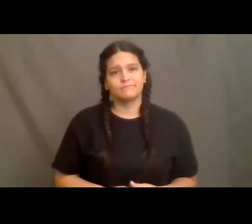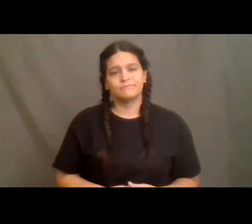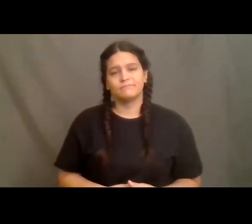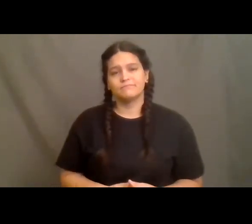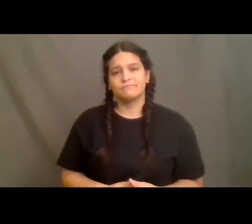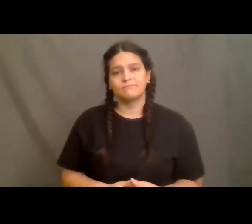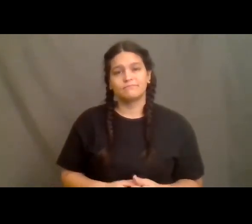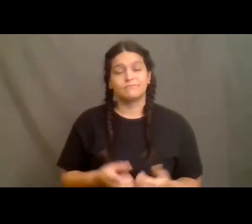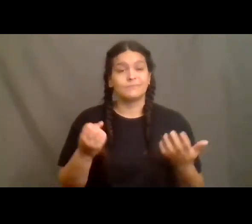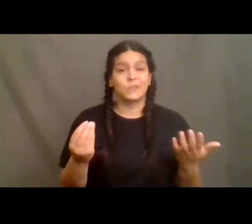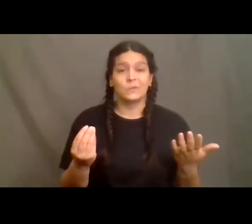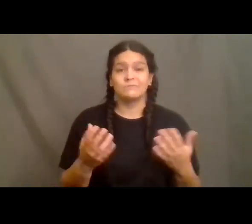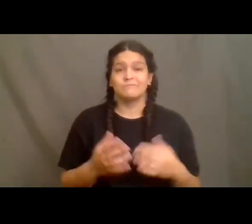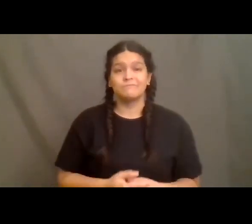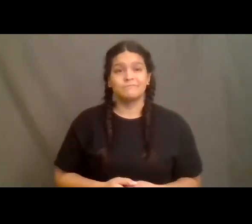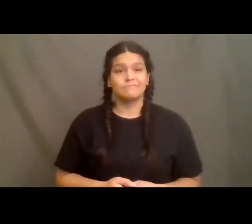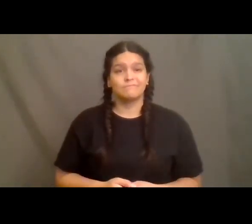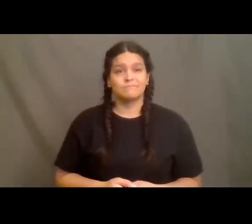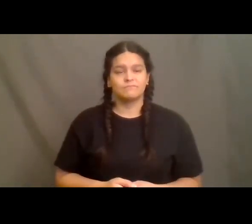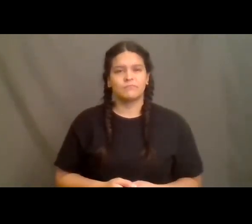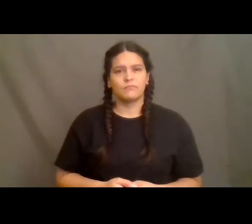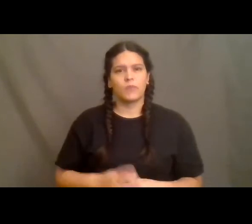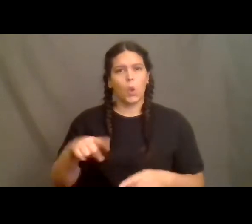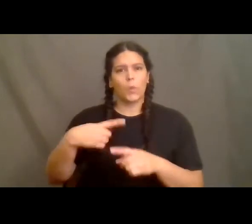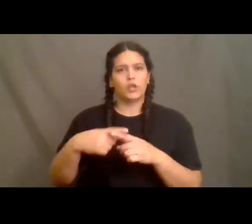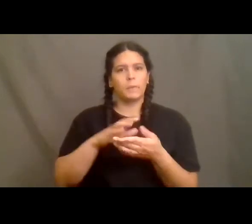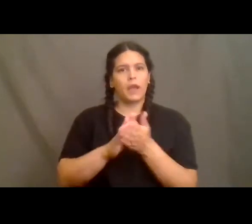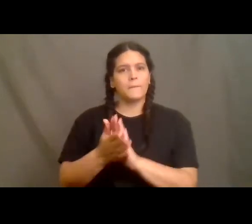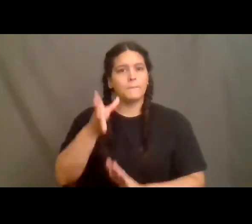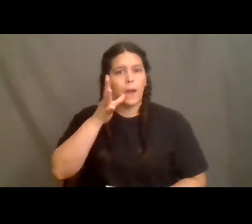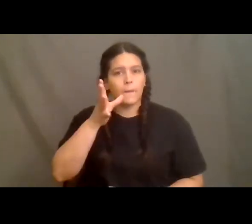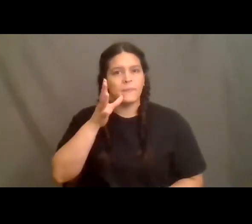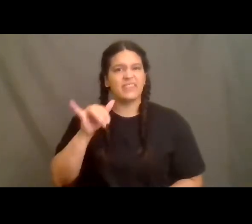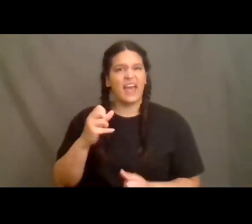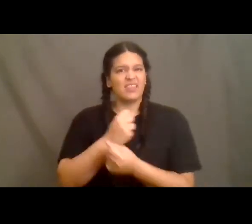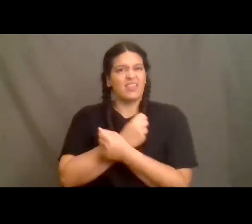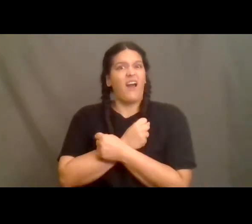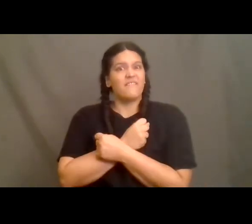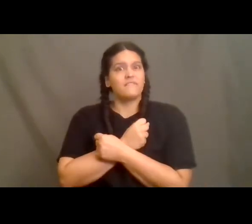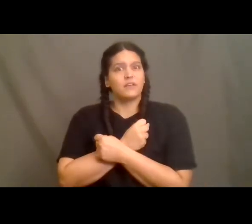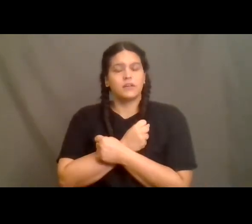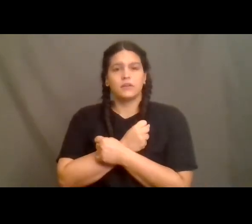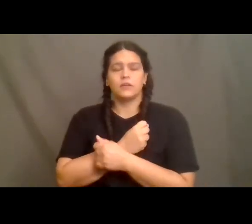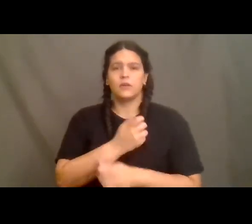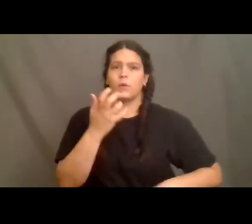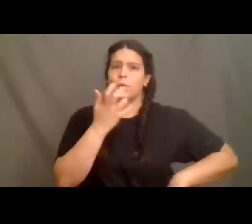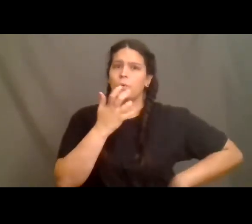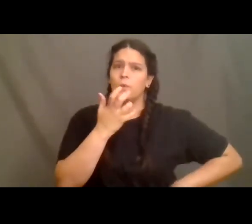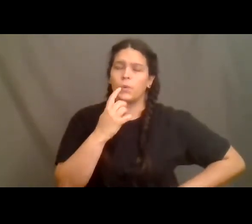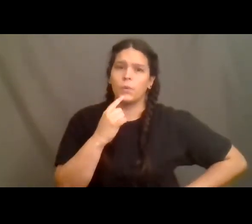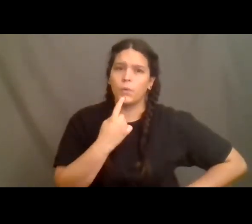And so I just, you know, I think once you become a mom, that love that you have is just so